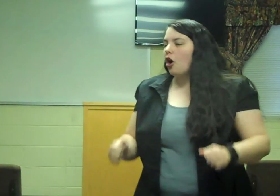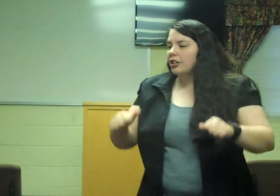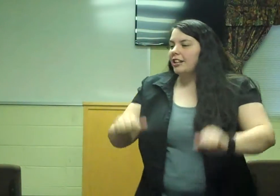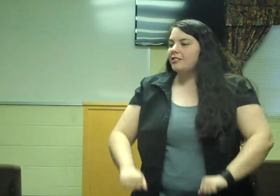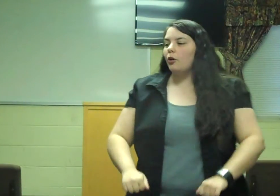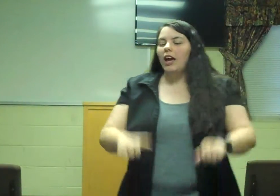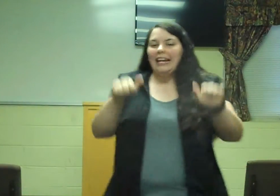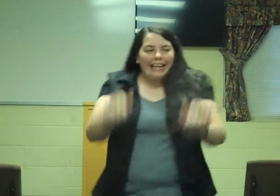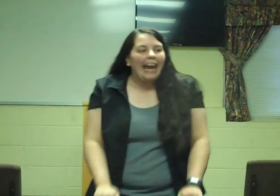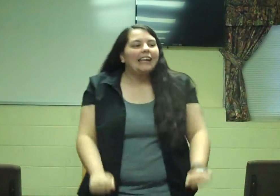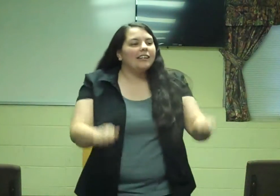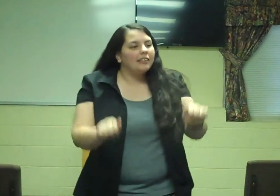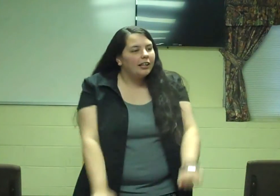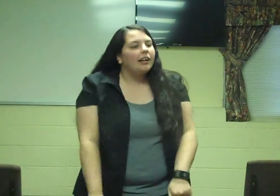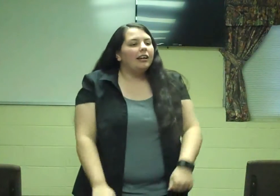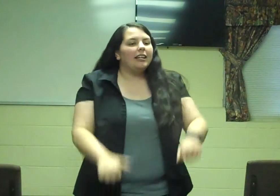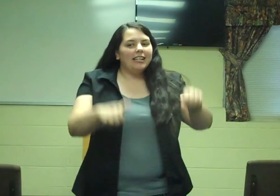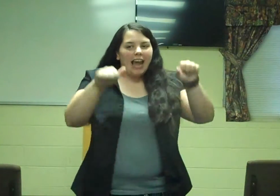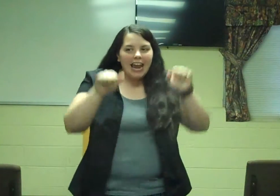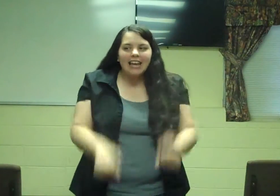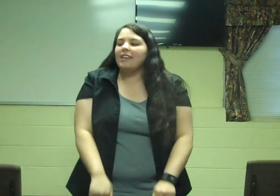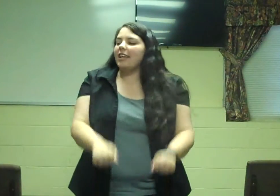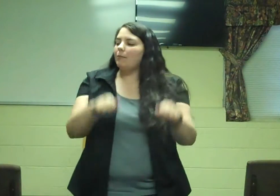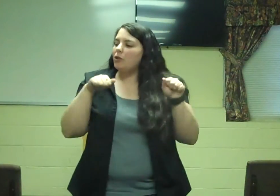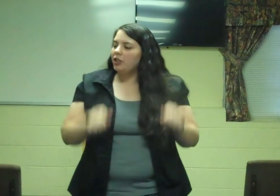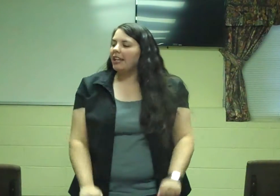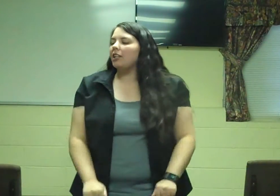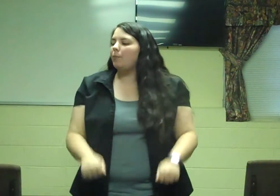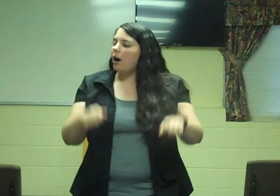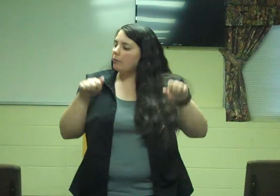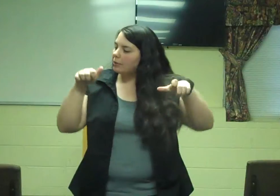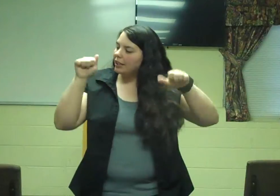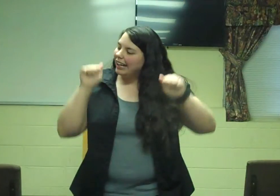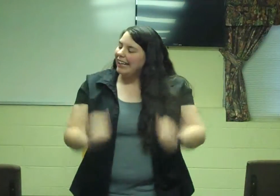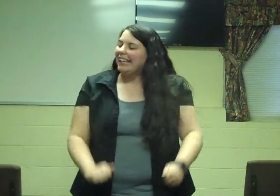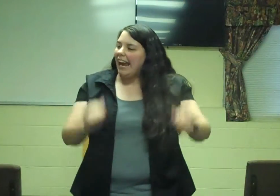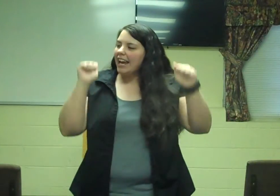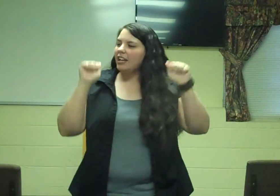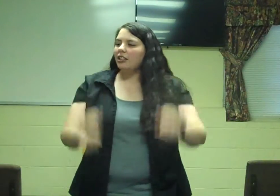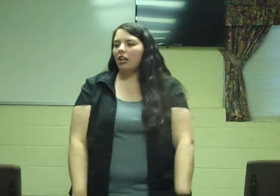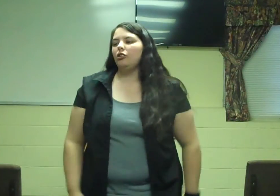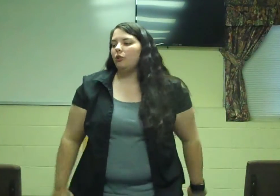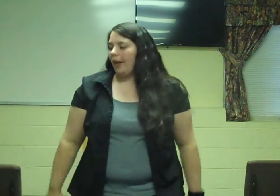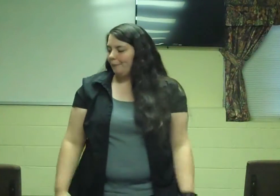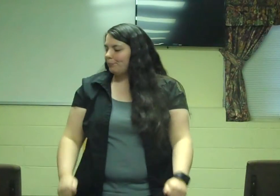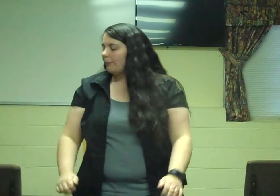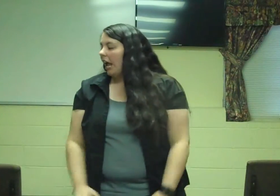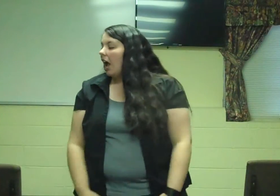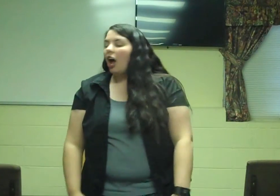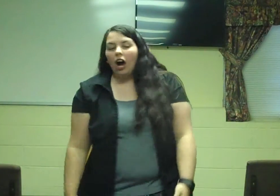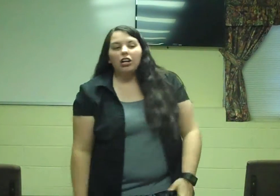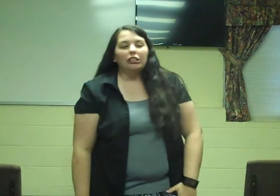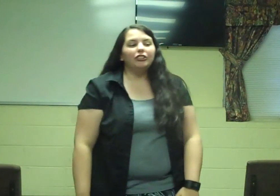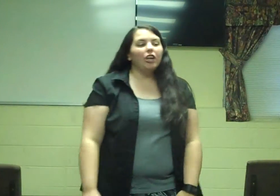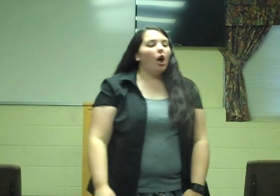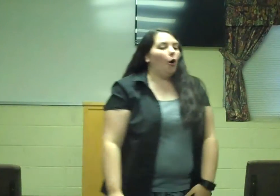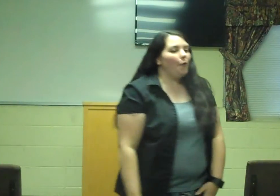hard it is. So can is like pushing down the pump. Can you do that? So